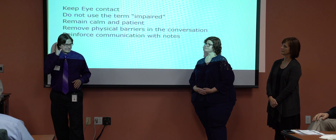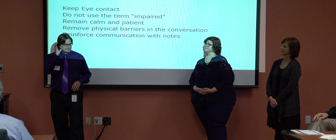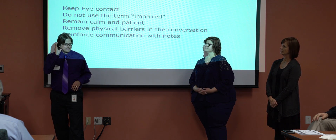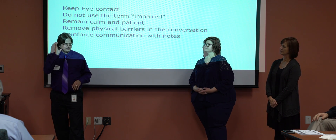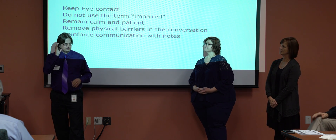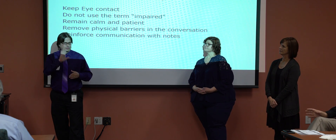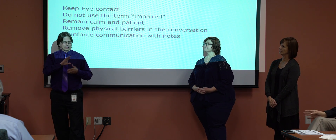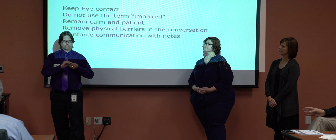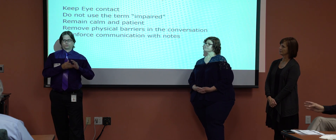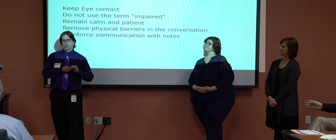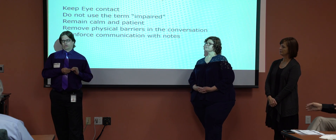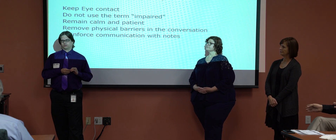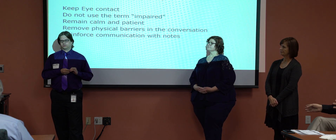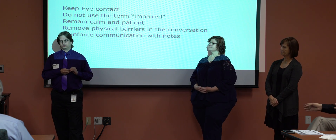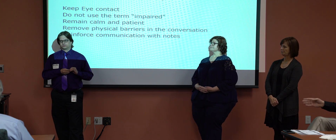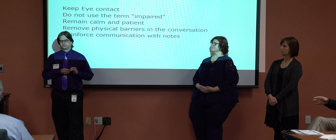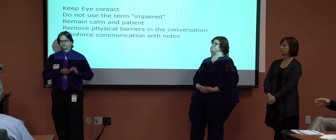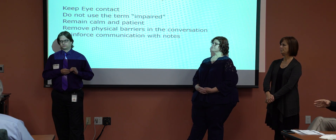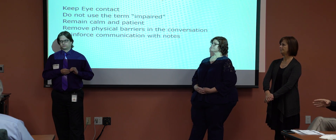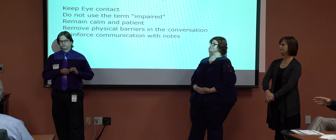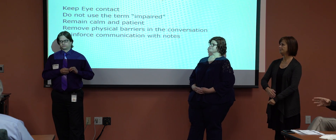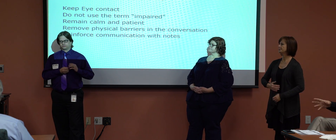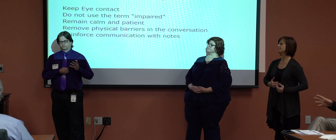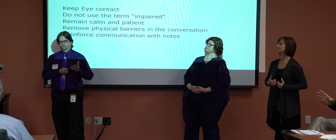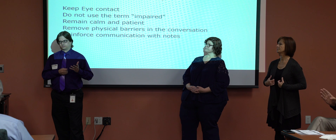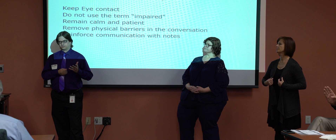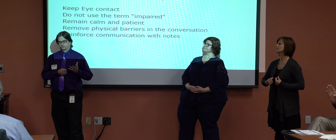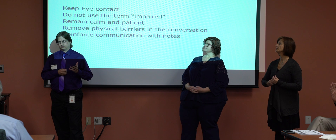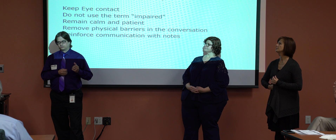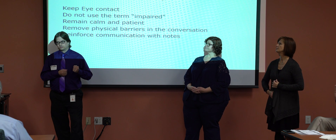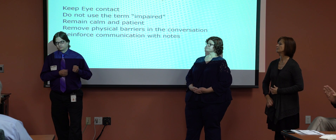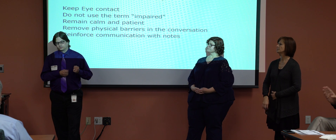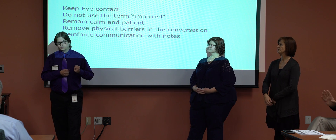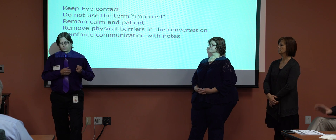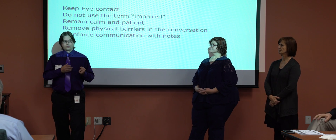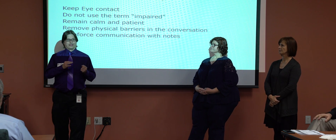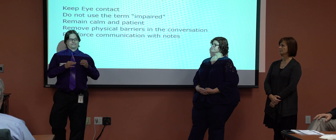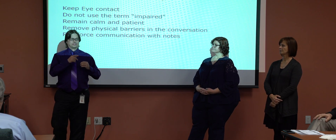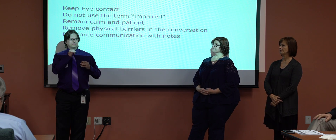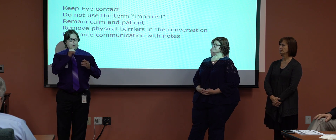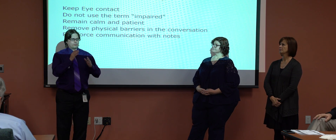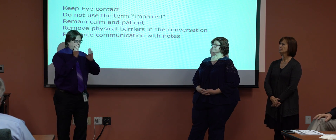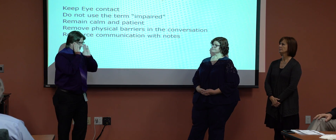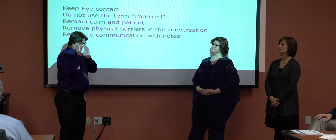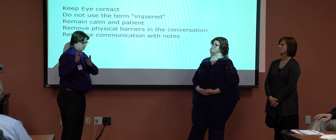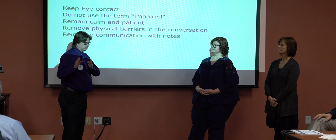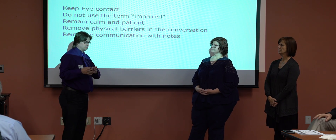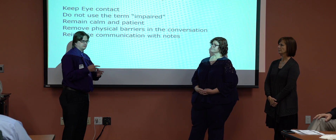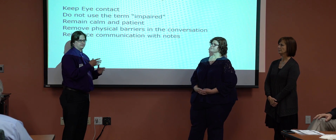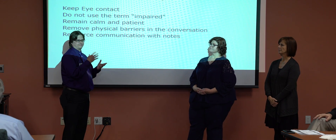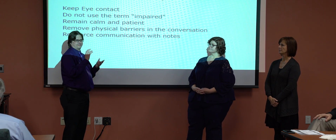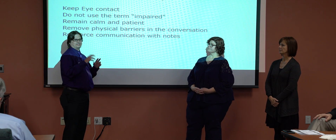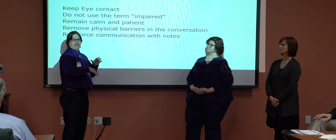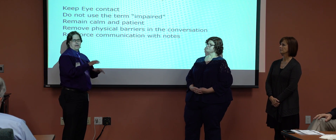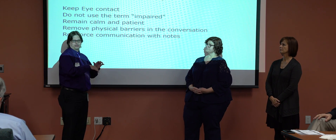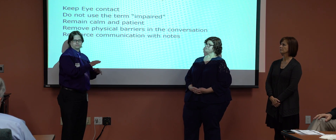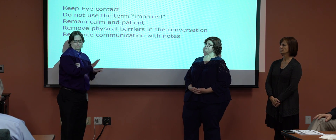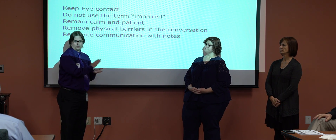to. So this squaring off and that sort of eye contact and direct focus on your client shows that we're paying